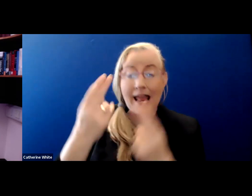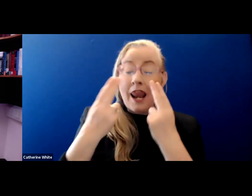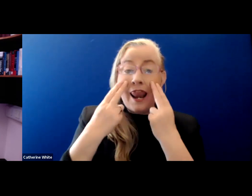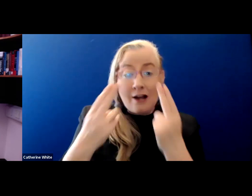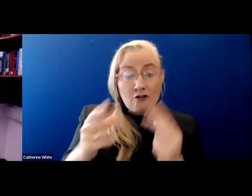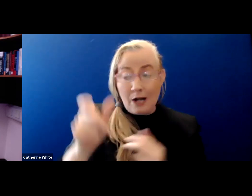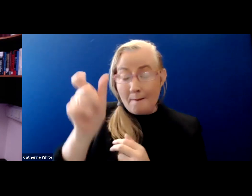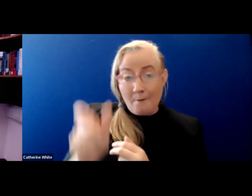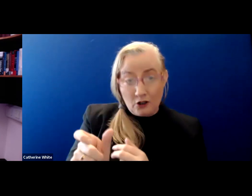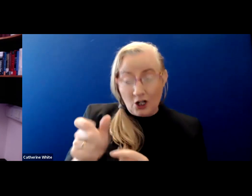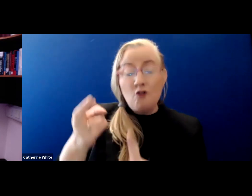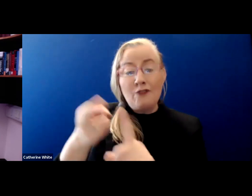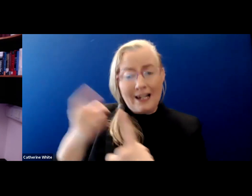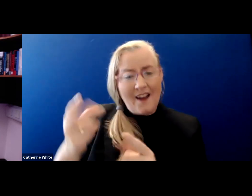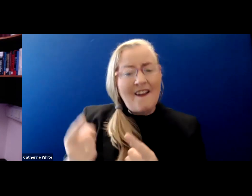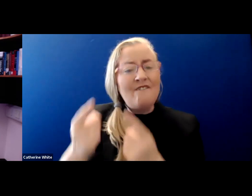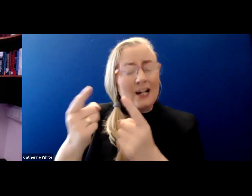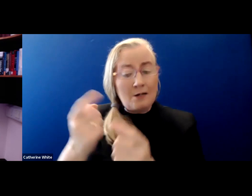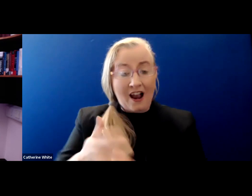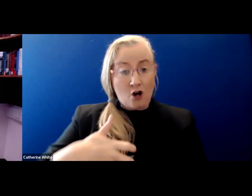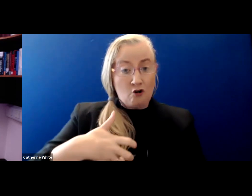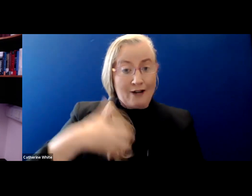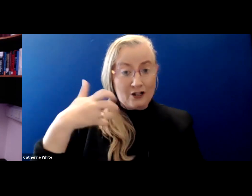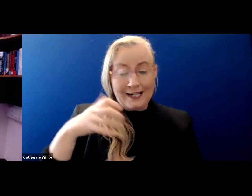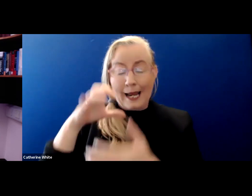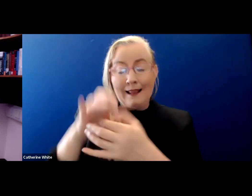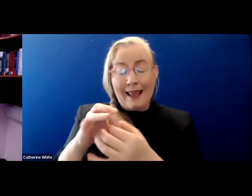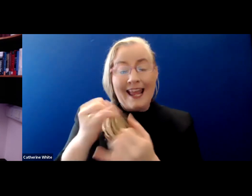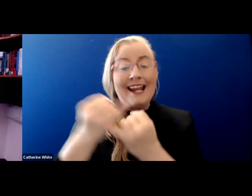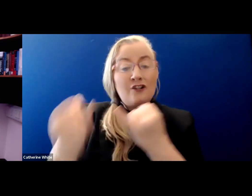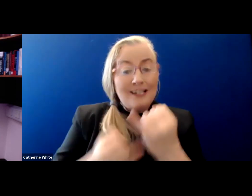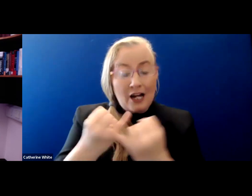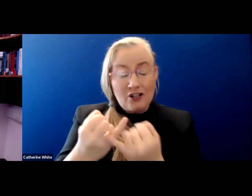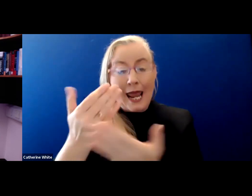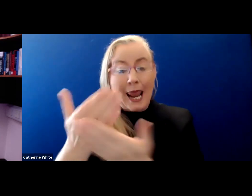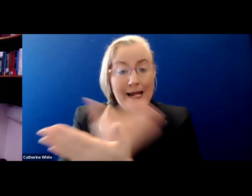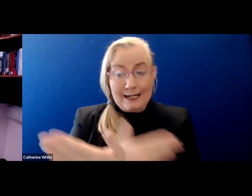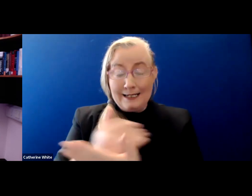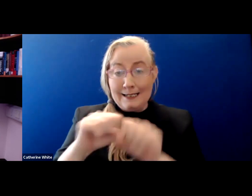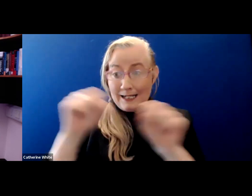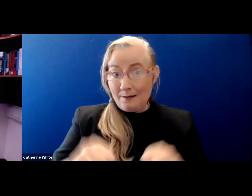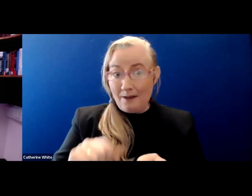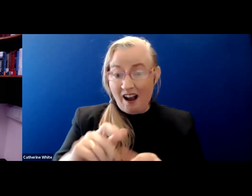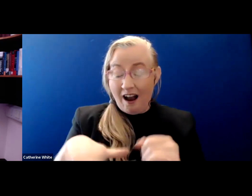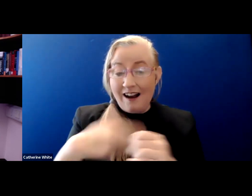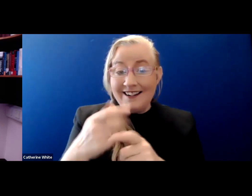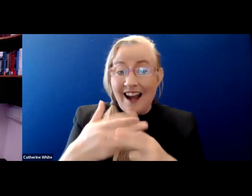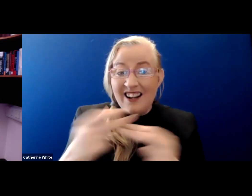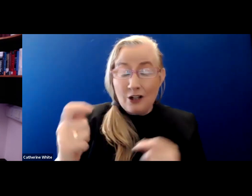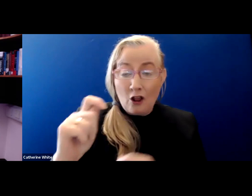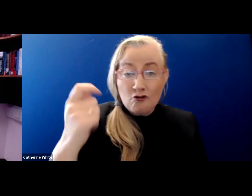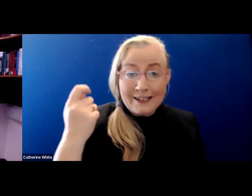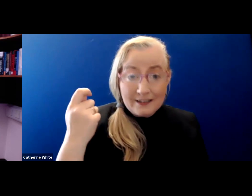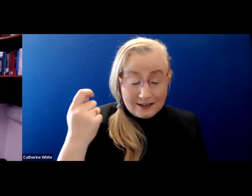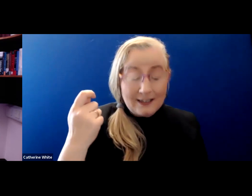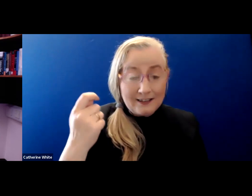might be recognized as victims of aggression within the international legal system up until recently. There are notable exceptions, of